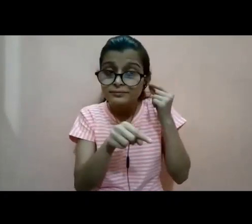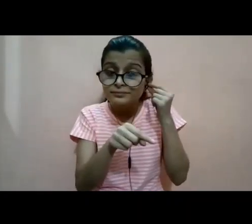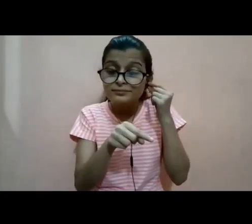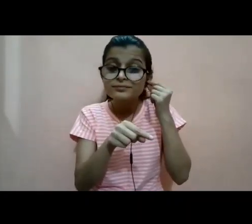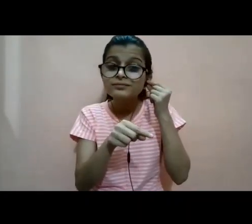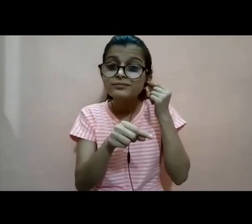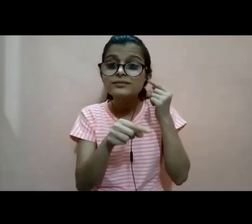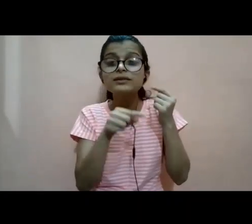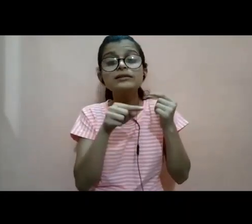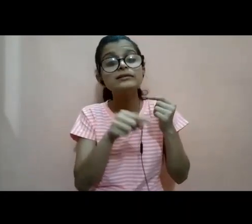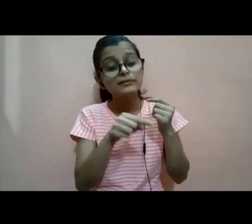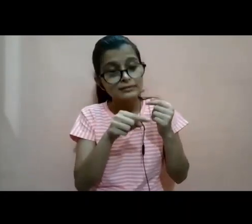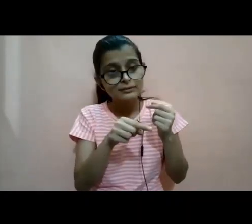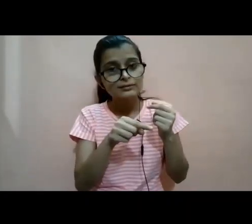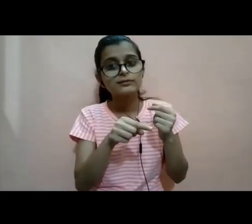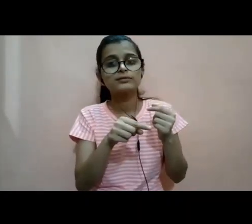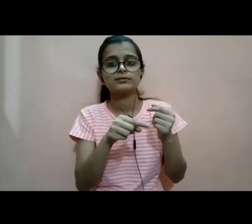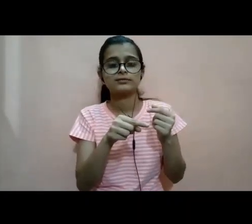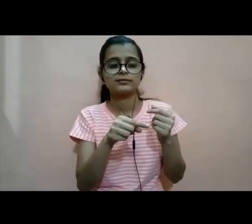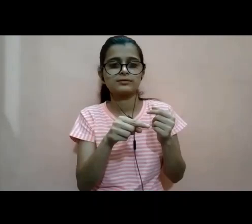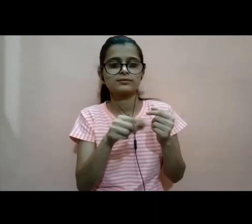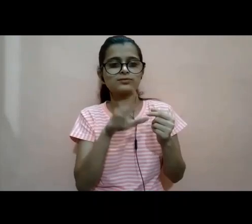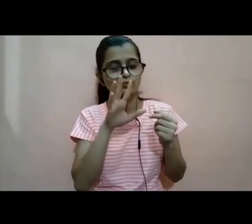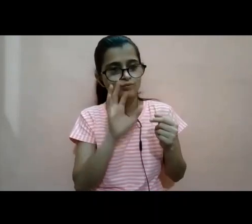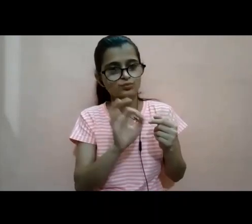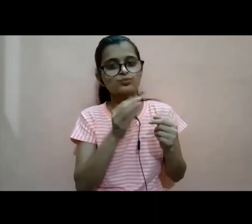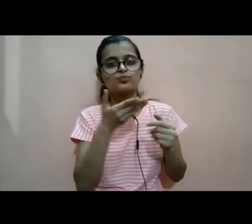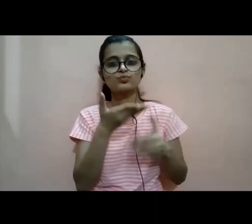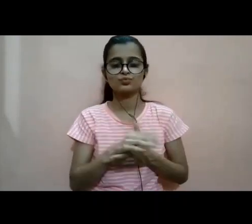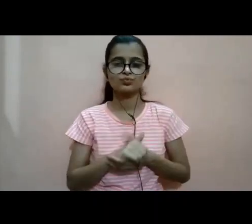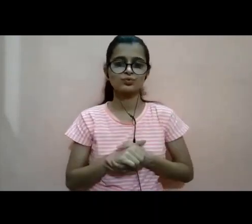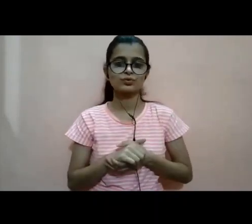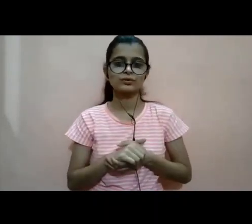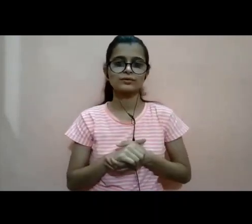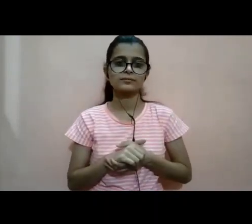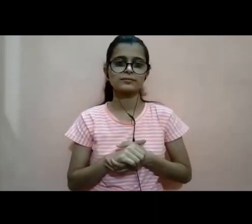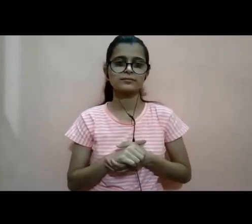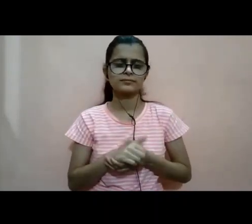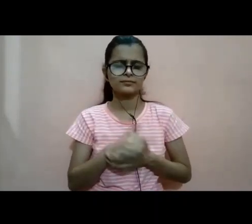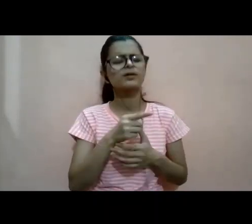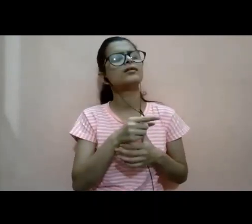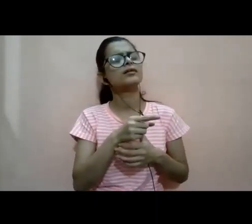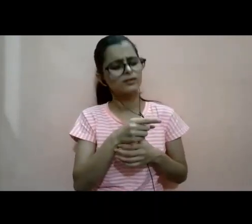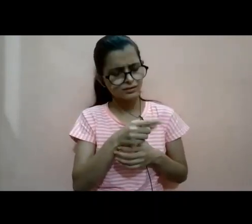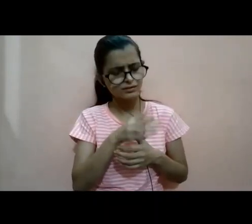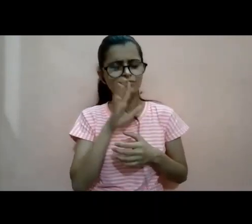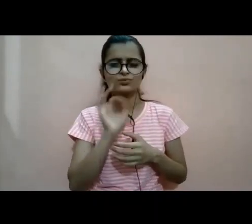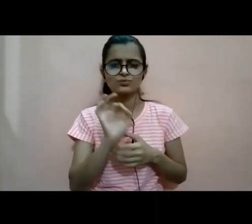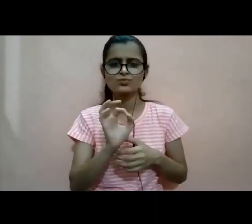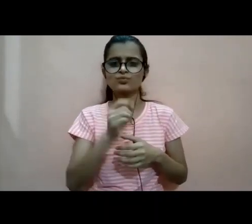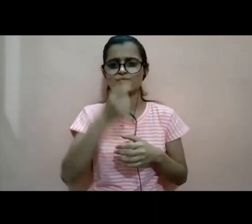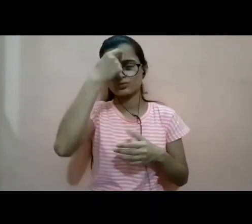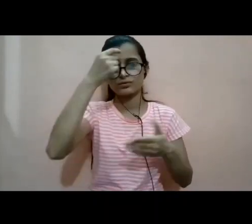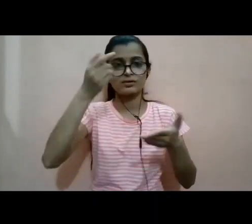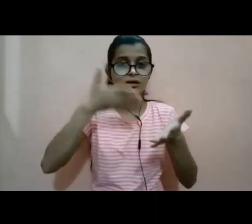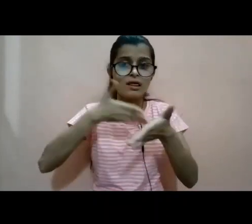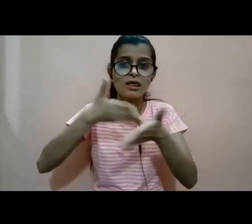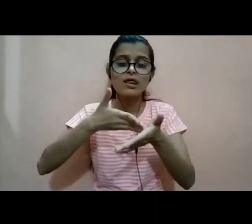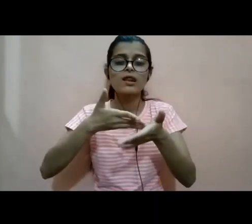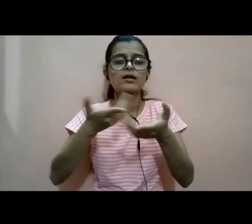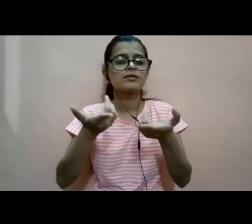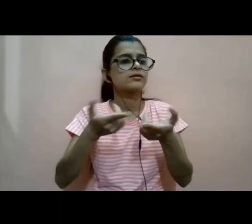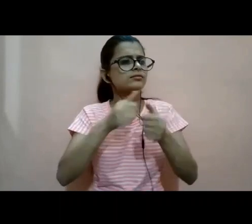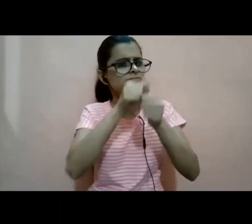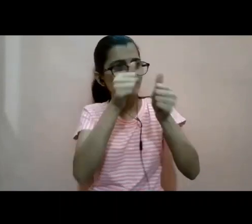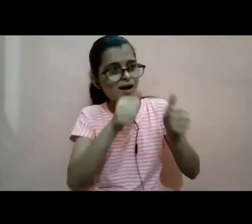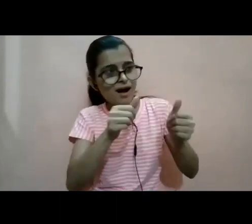And that actually there's something that's something problematic about how a model of